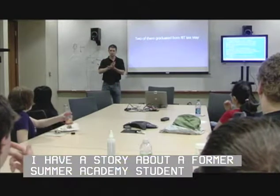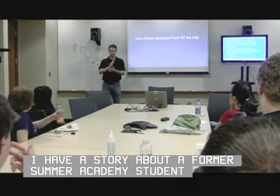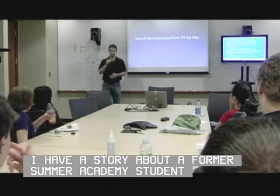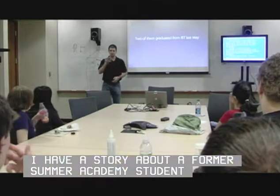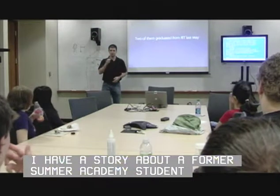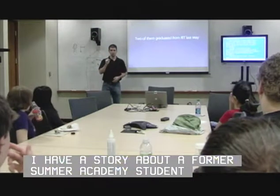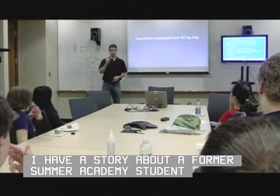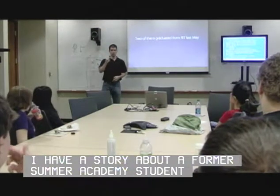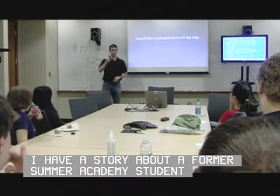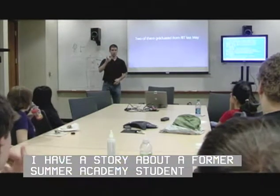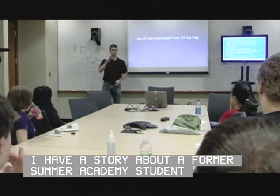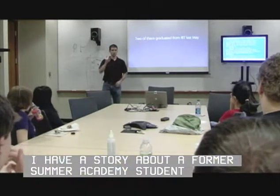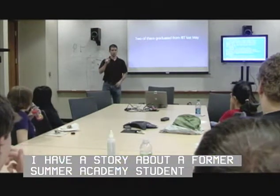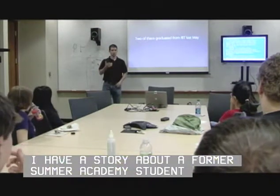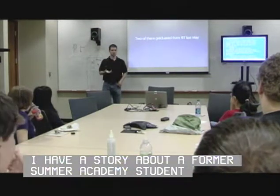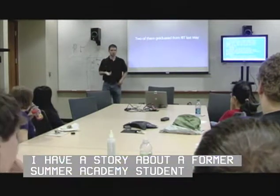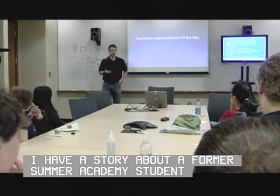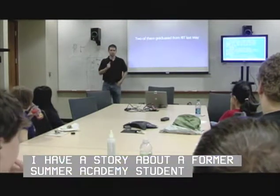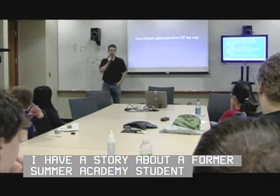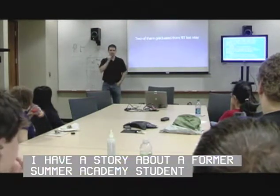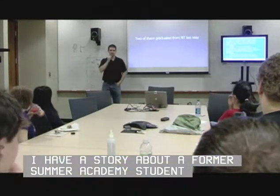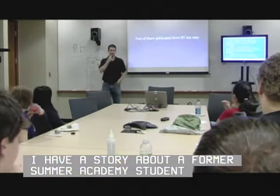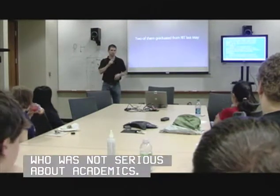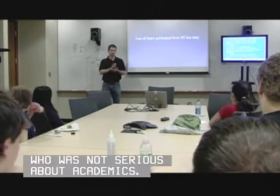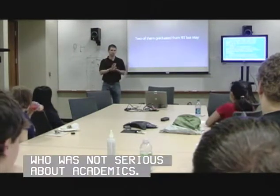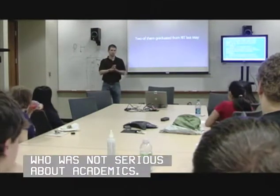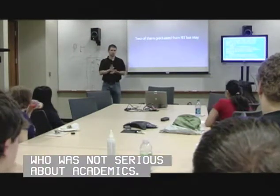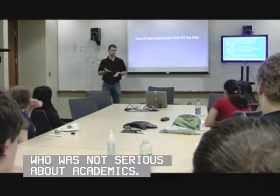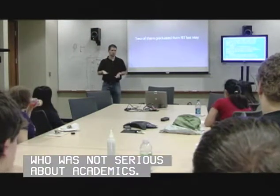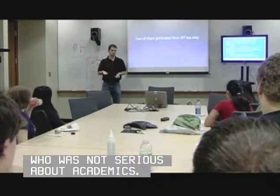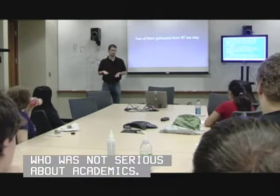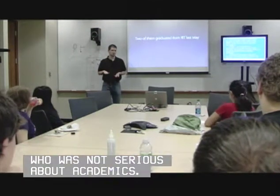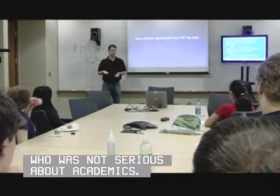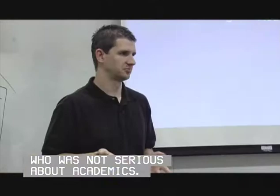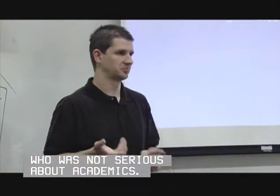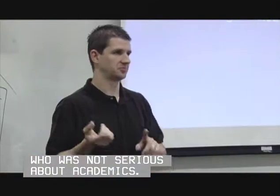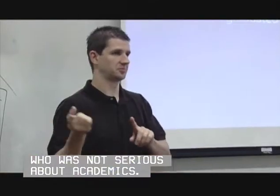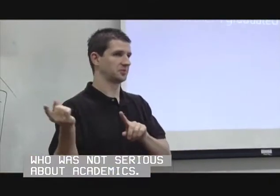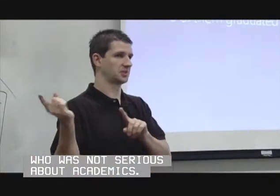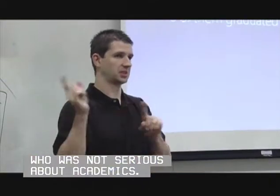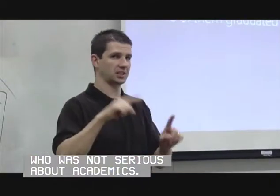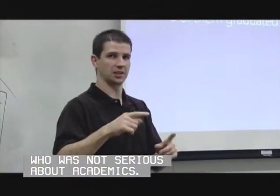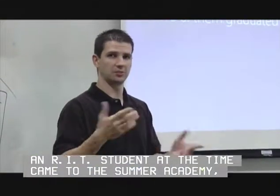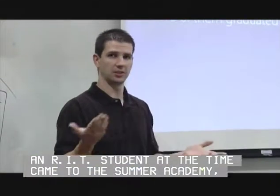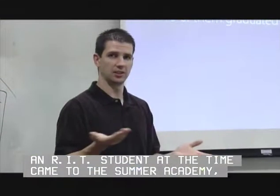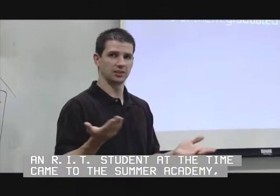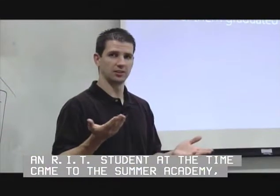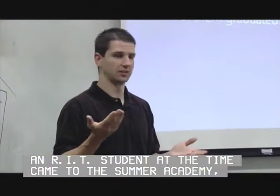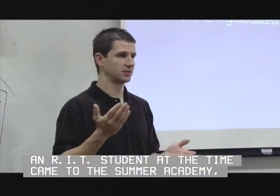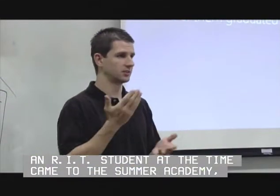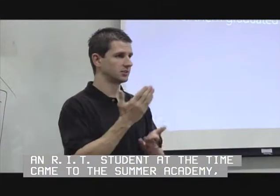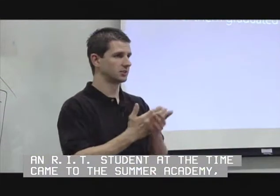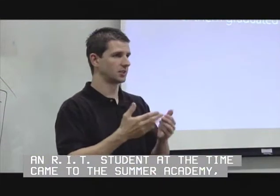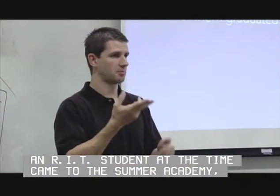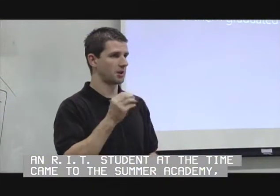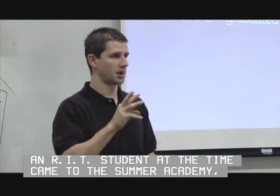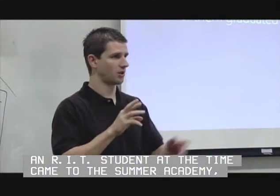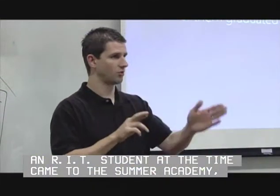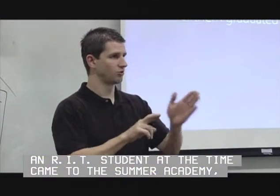I have a story about a former Summer Academy student who was not serious about academics. An RIT student at the time came